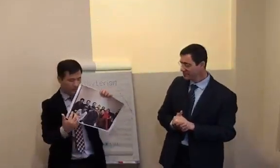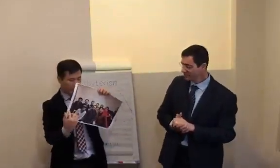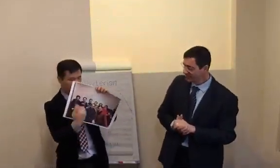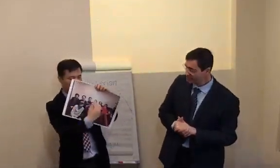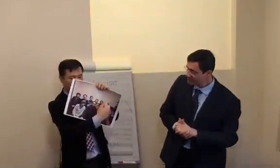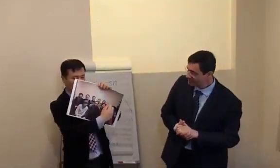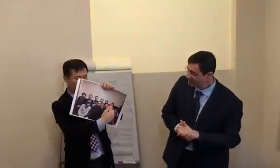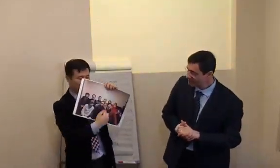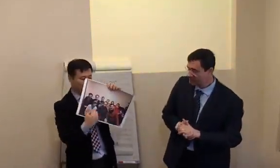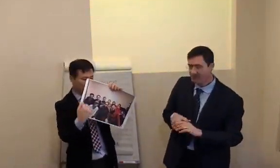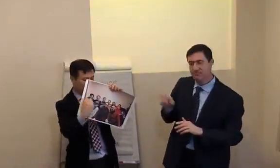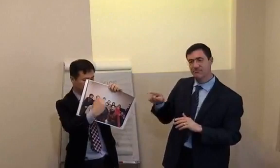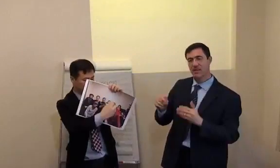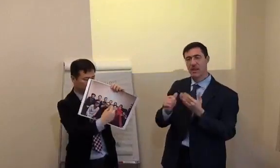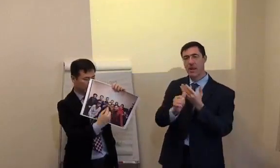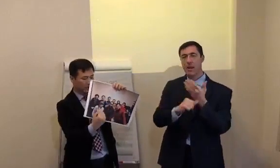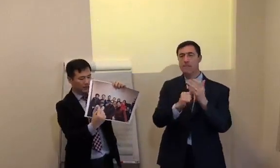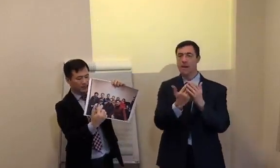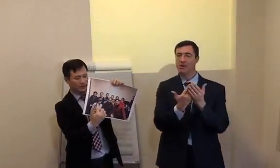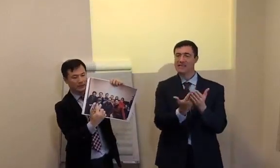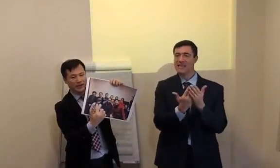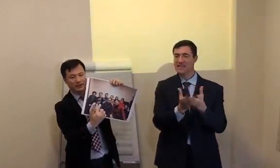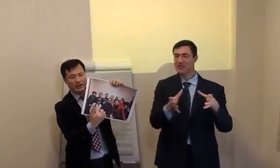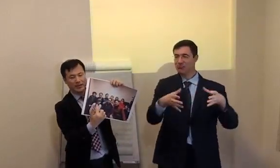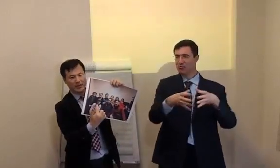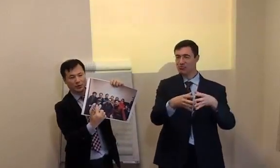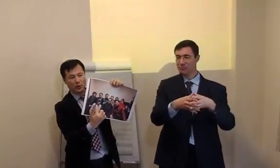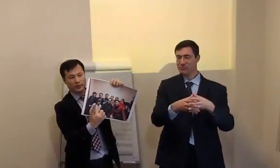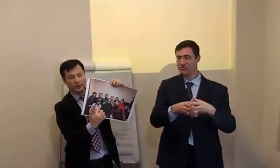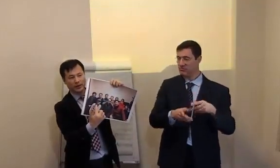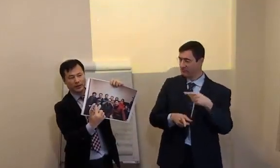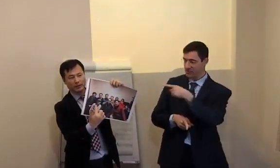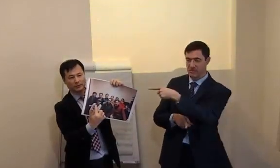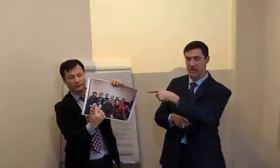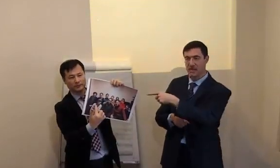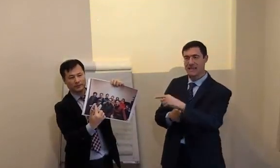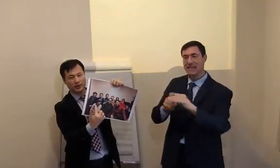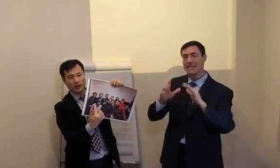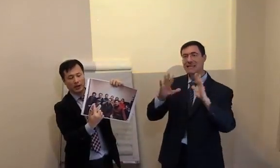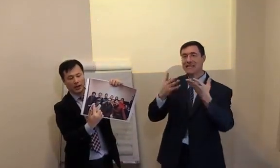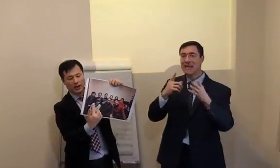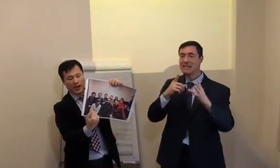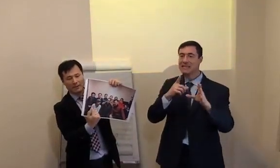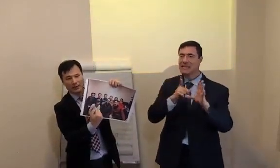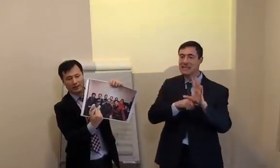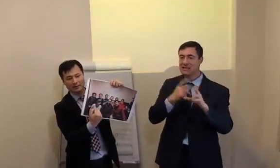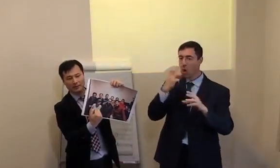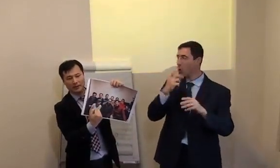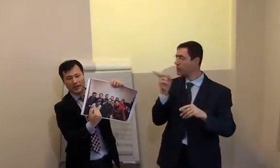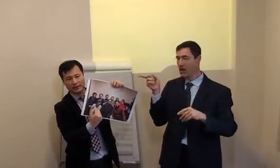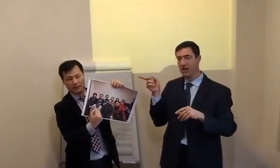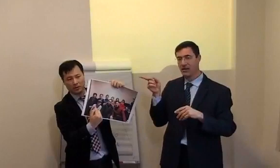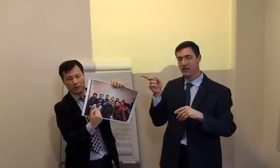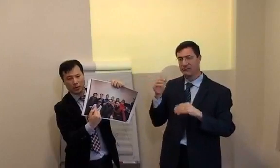The Bible study. Yeah. This man is 10 years older than me. I met him a year ago